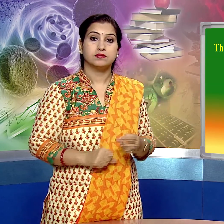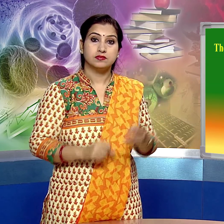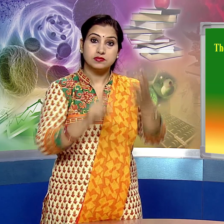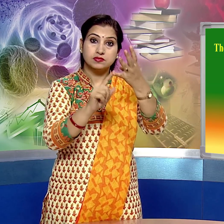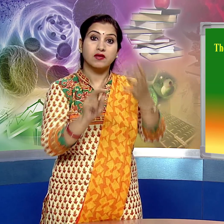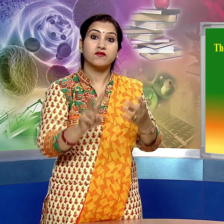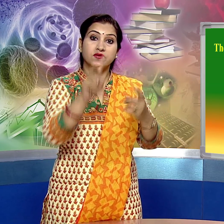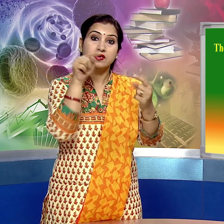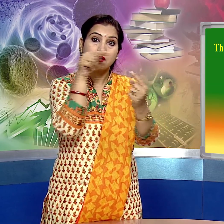vitamins,